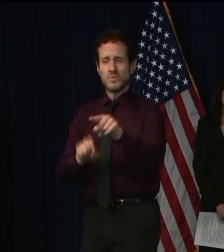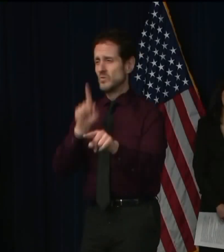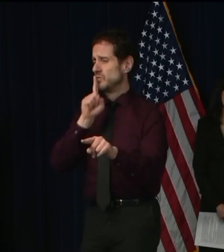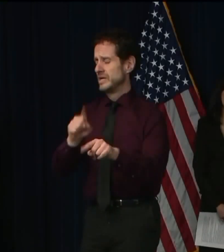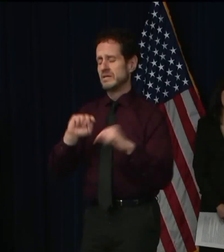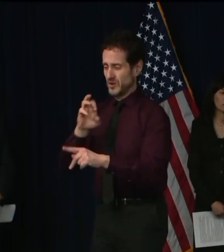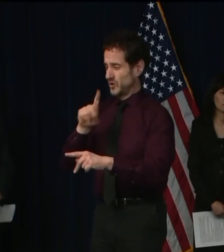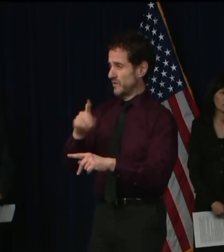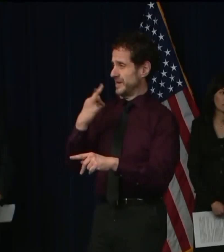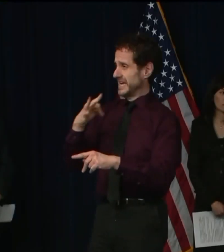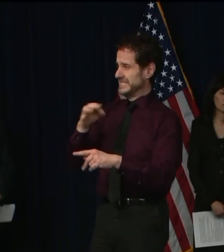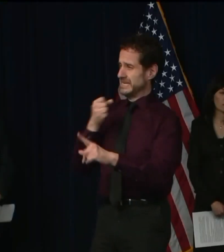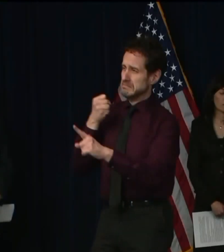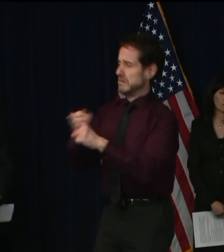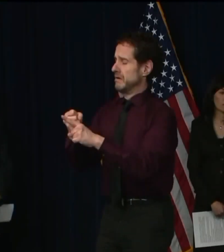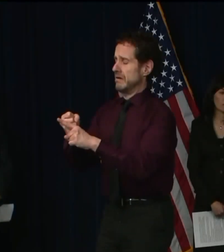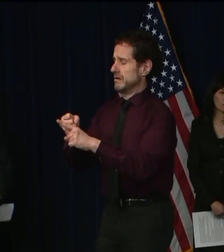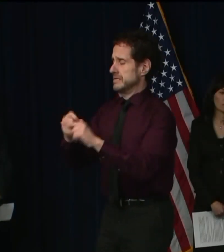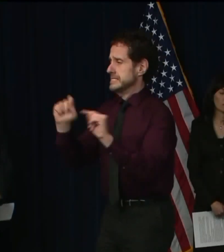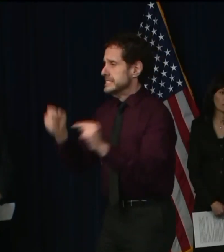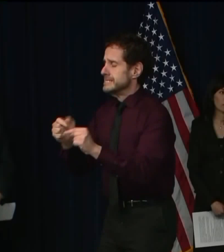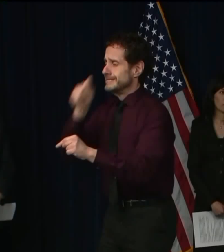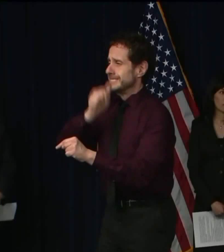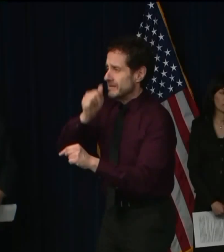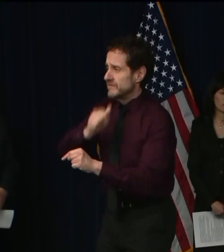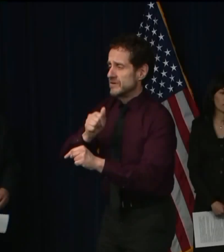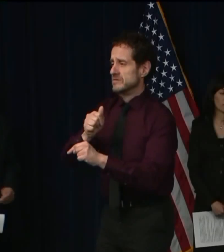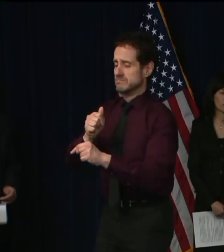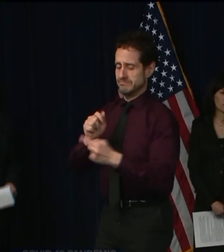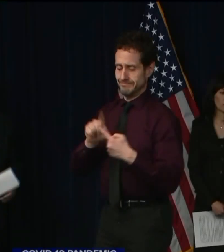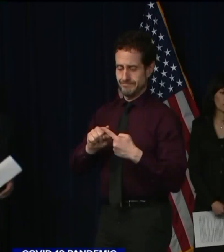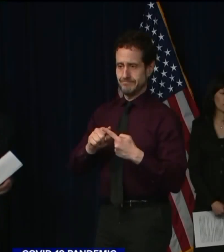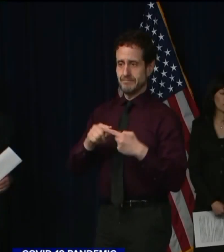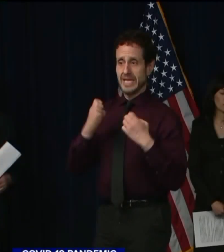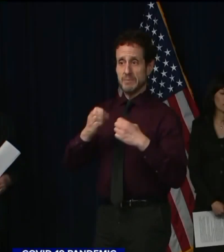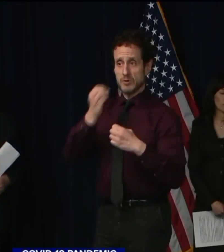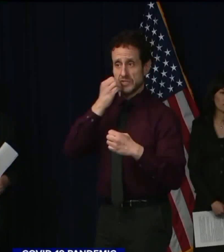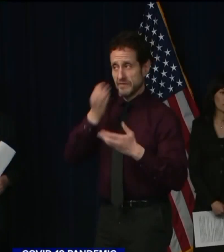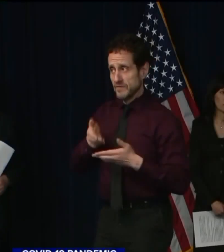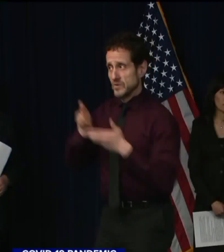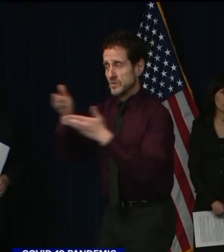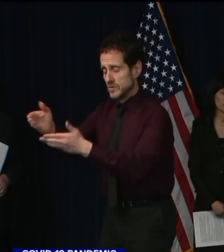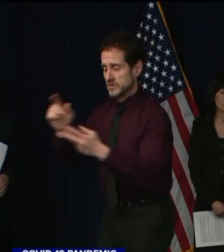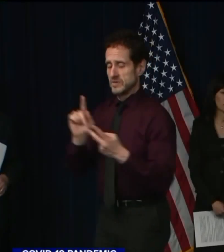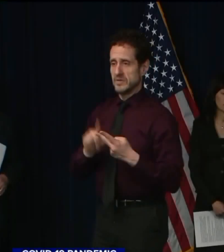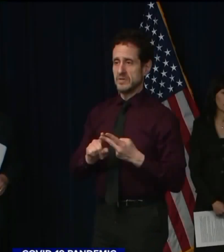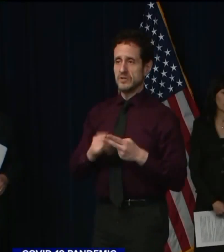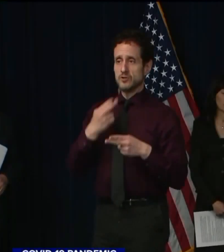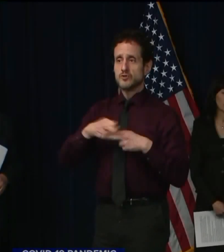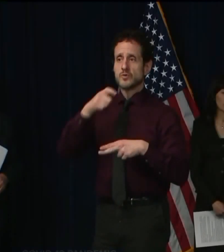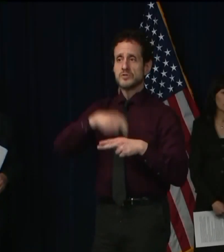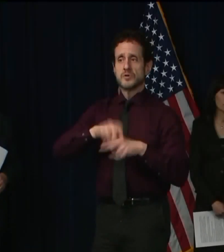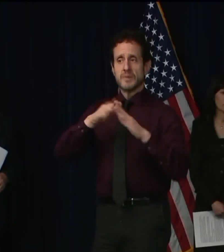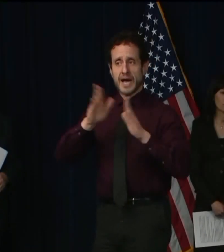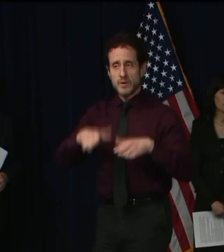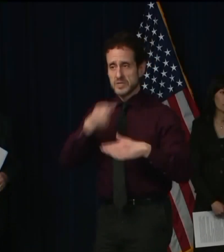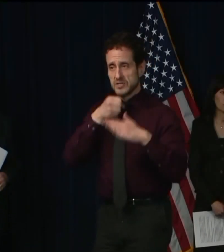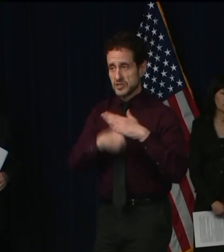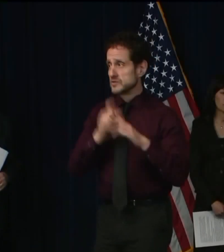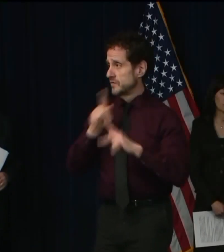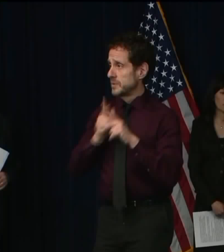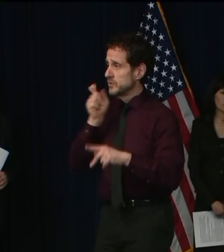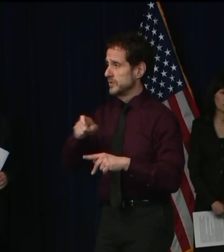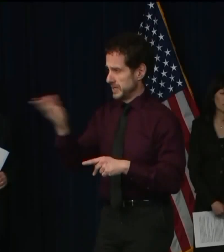now. Providing emergency food and basic supplies, offering interim housing and shelter to those who need